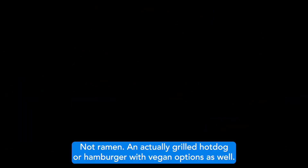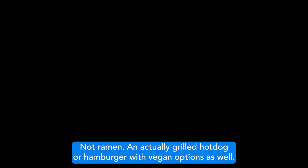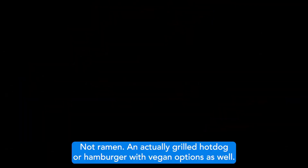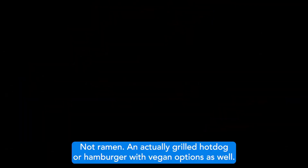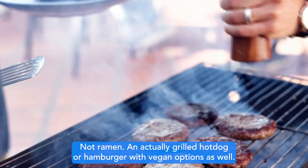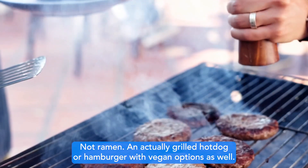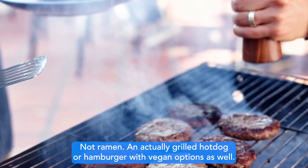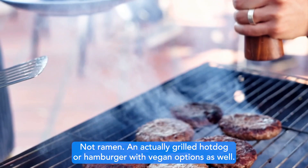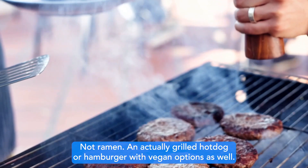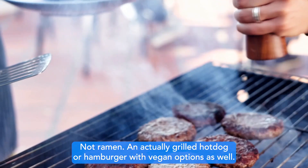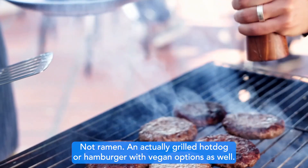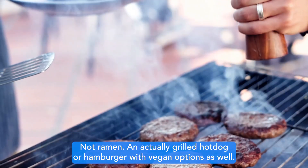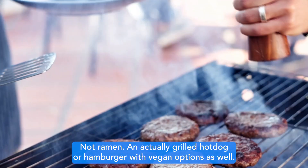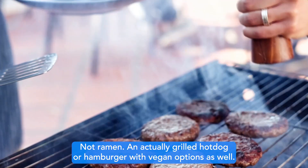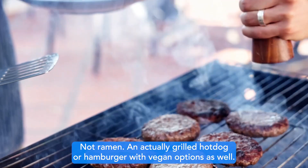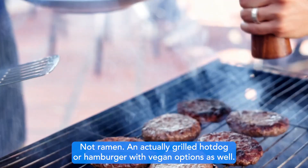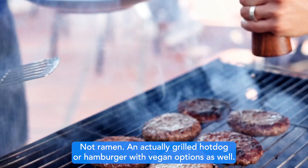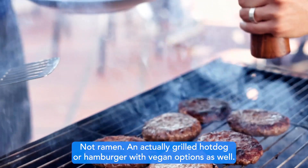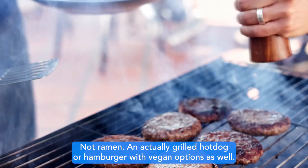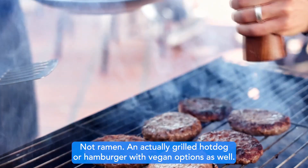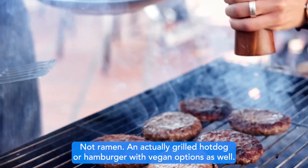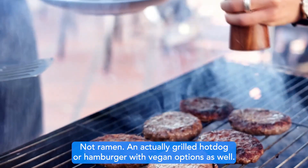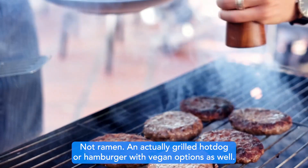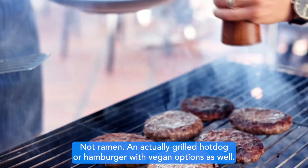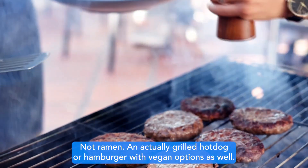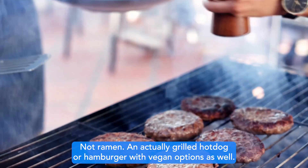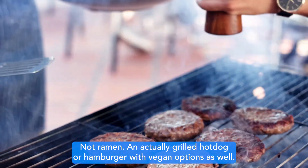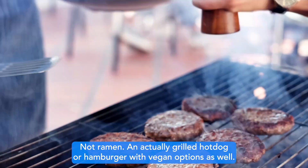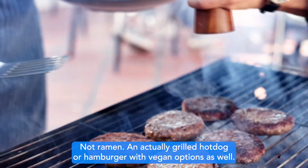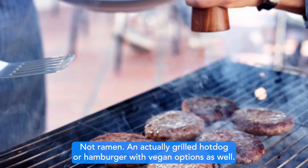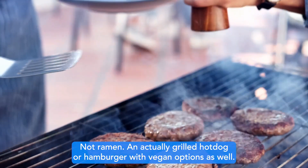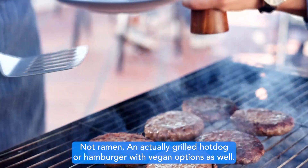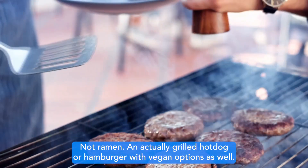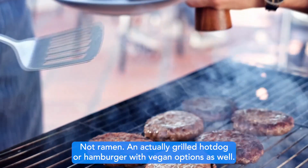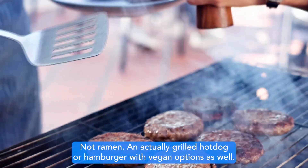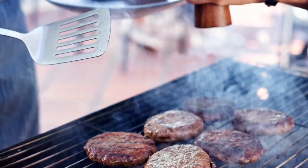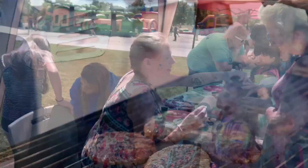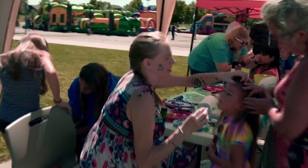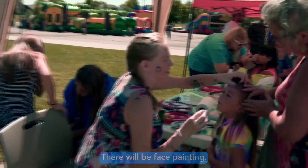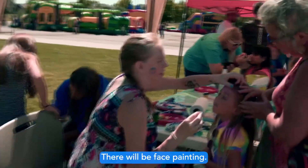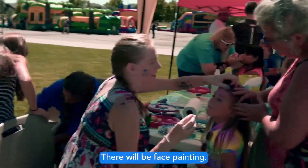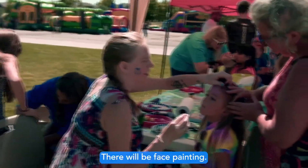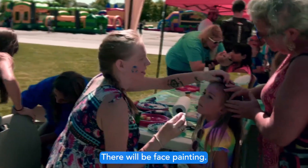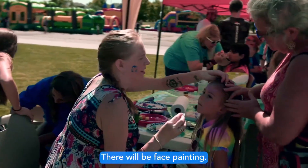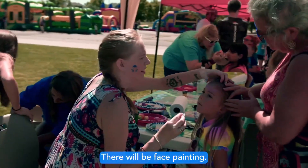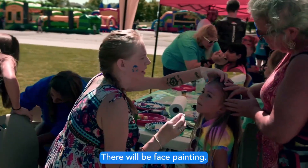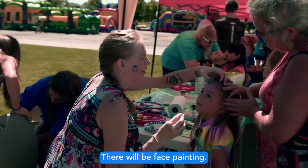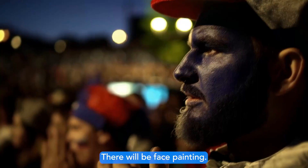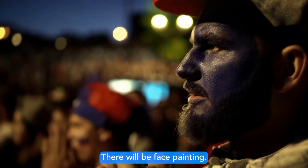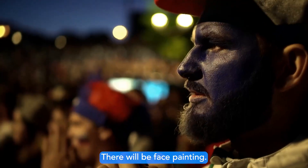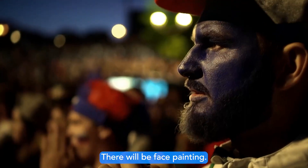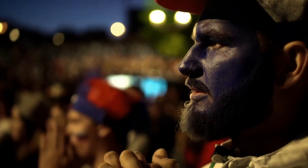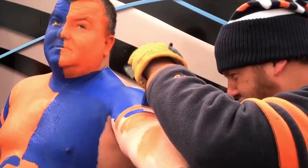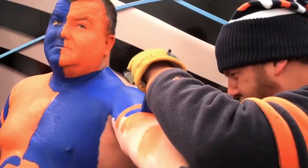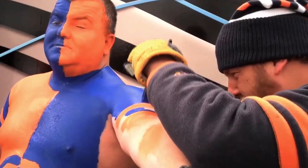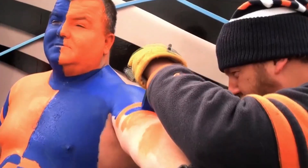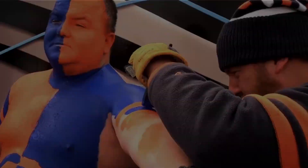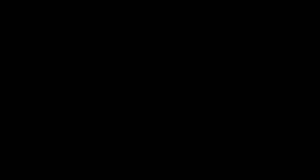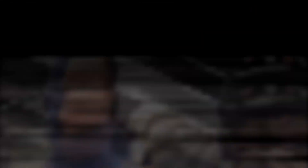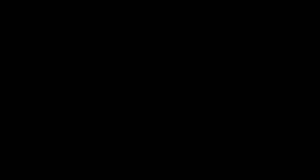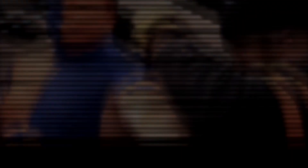Ugh, not ramen. An actually grilled hot dog or hamburger with vegan options as well. There will be face painting.